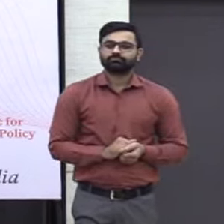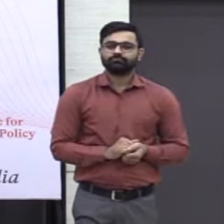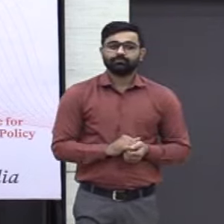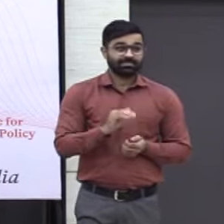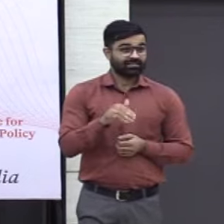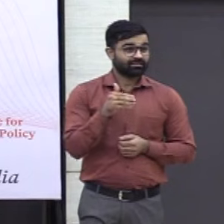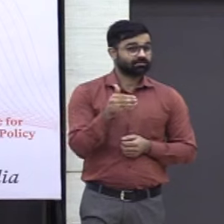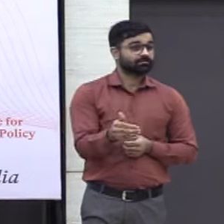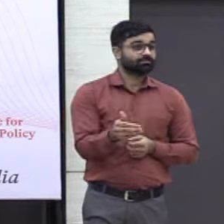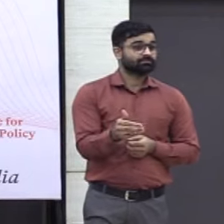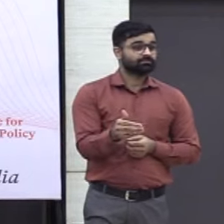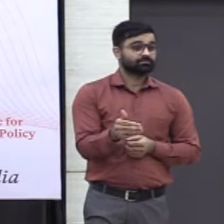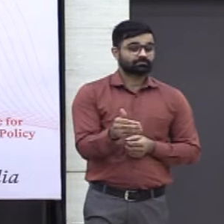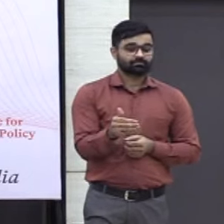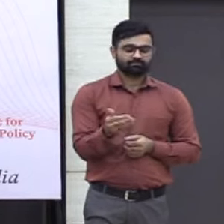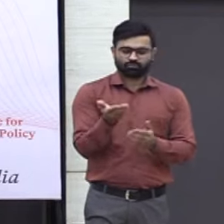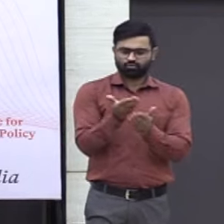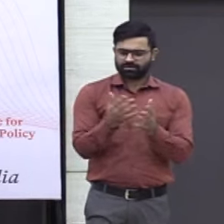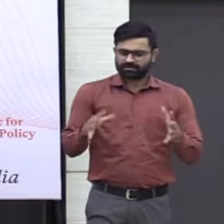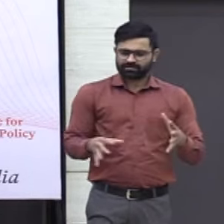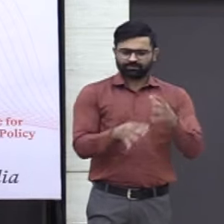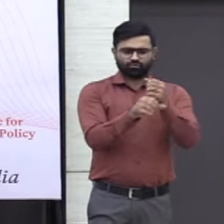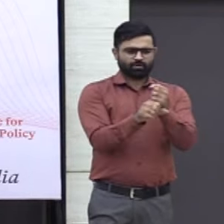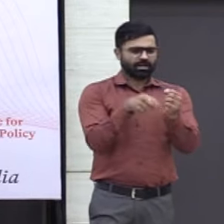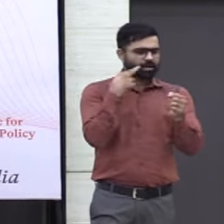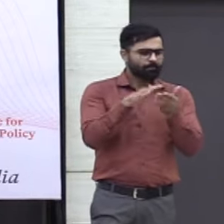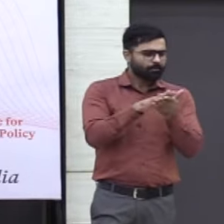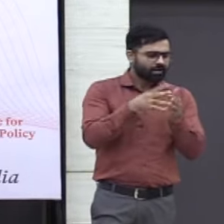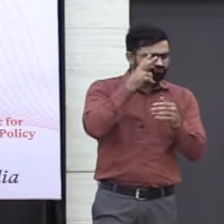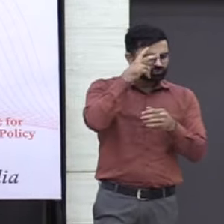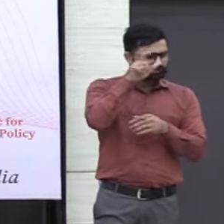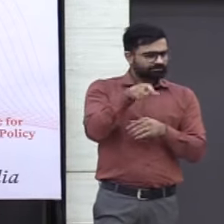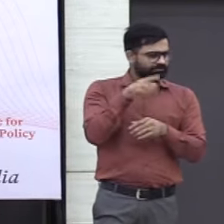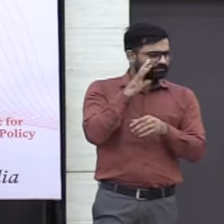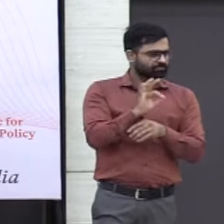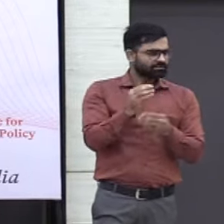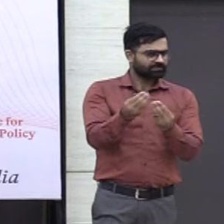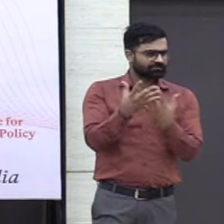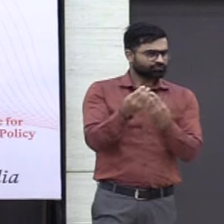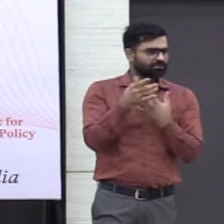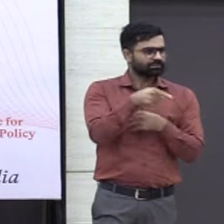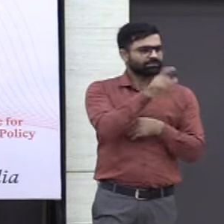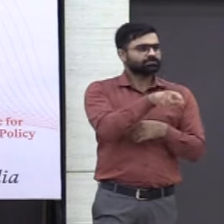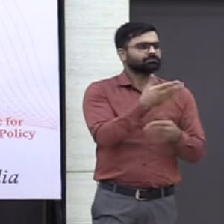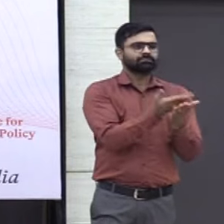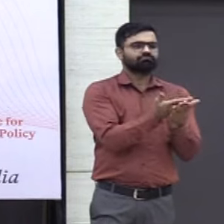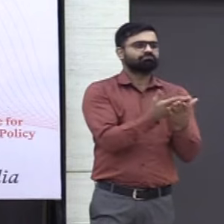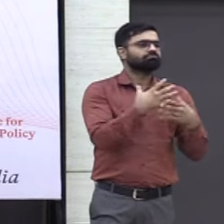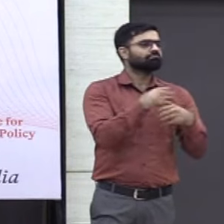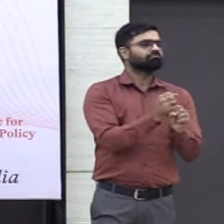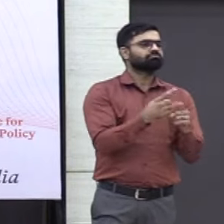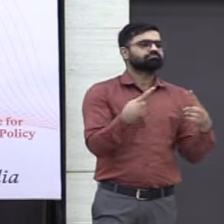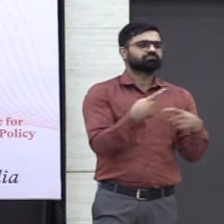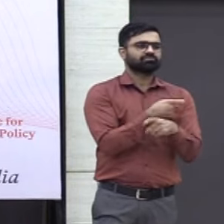Then only will he come to some conclusion that there is a reasonable suspicion or there is a credible affair. But that's not contemplated.